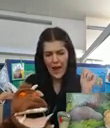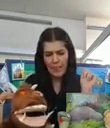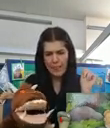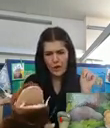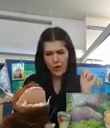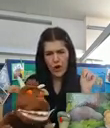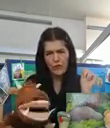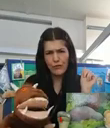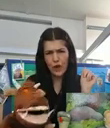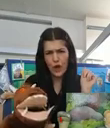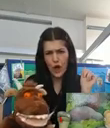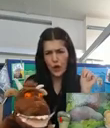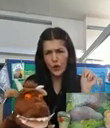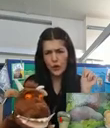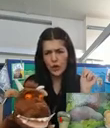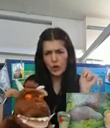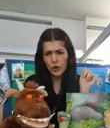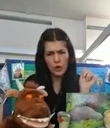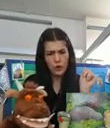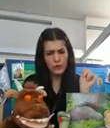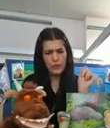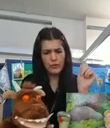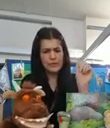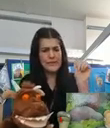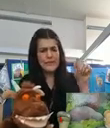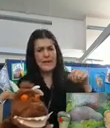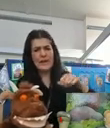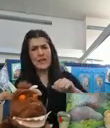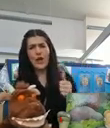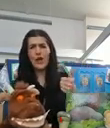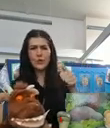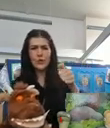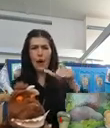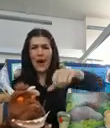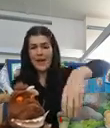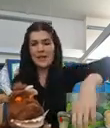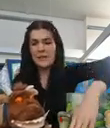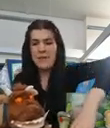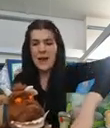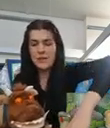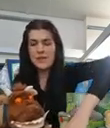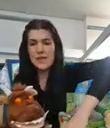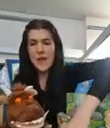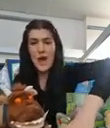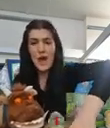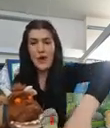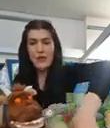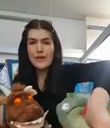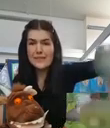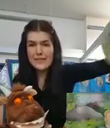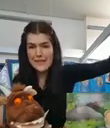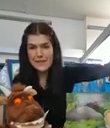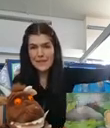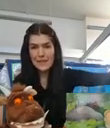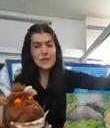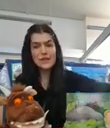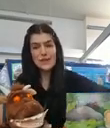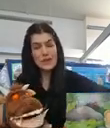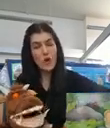the Gruffalo. Oh, crumbs, he said. Goodbye, little mouse. And off he slid to his log